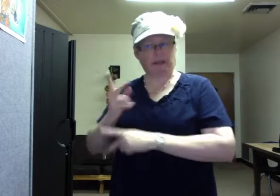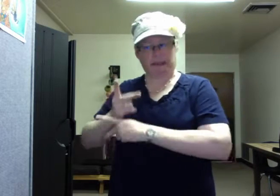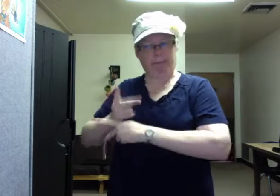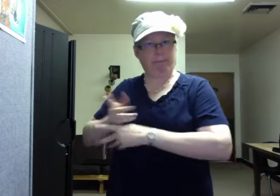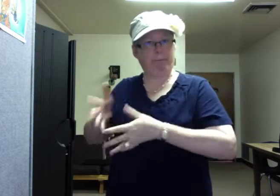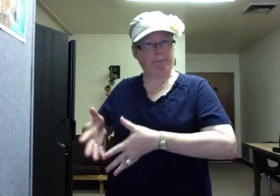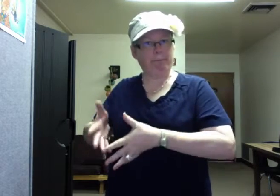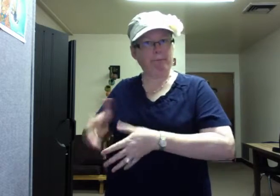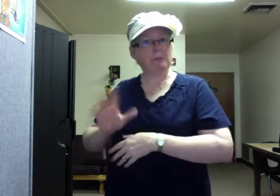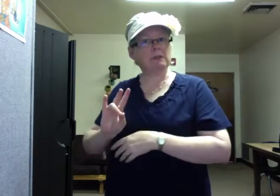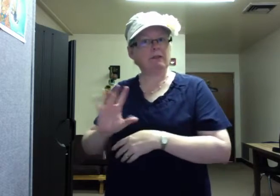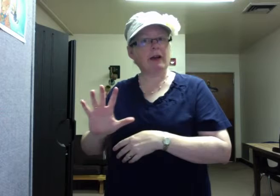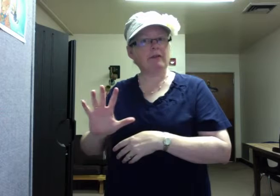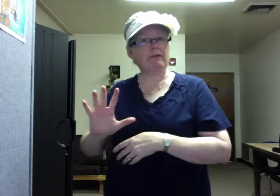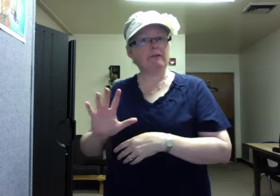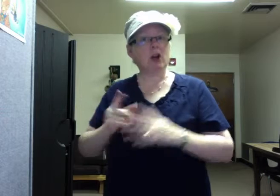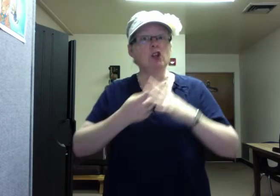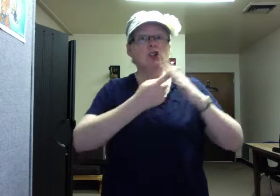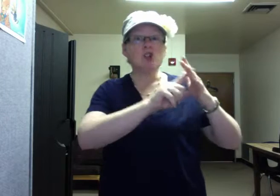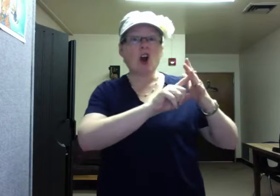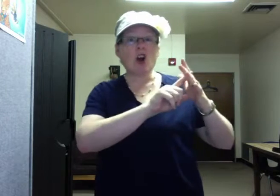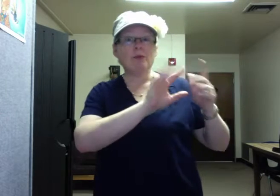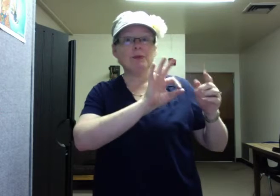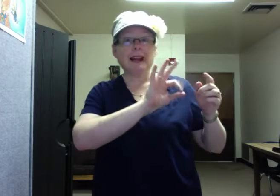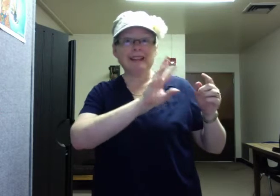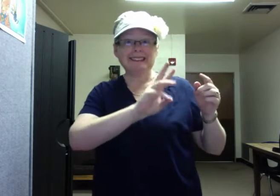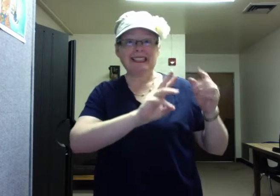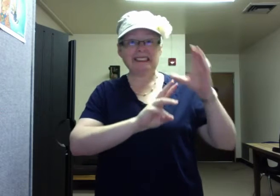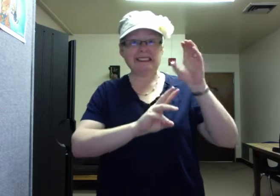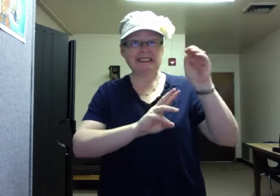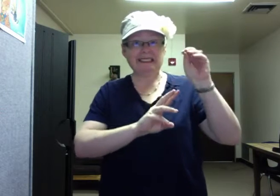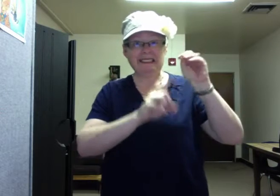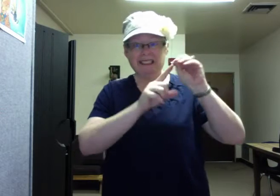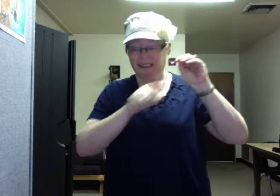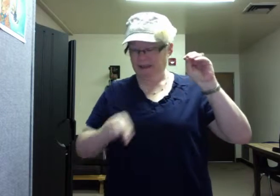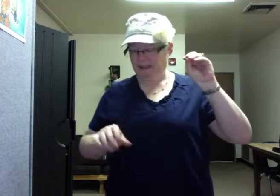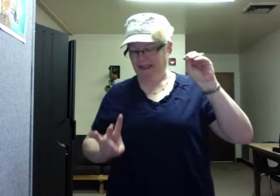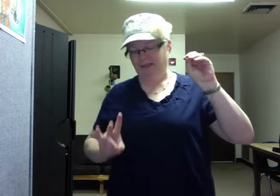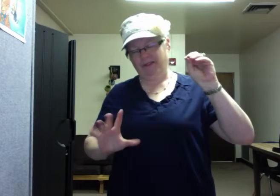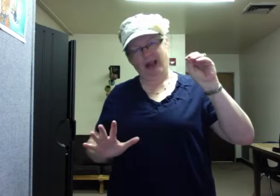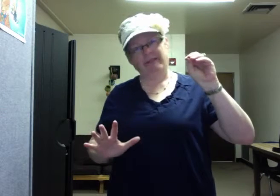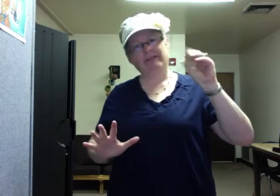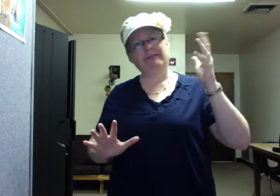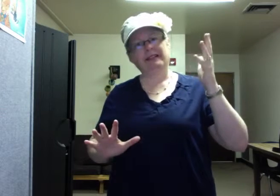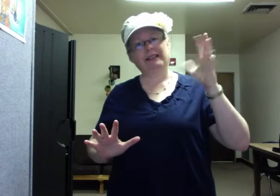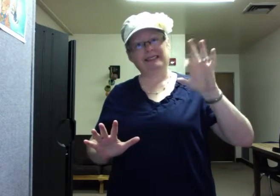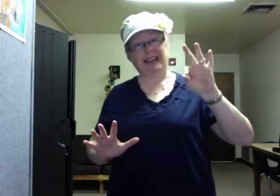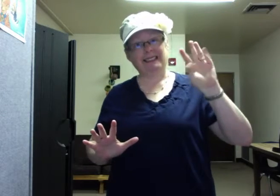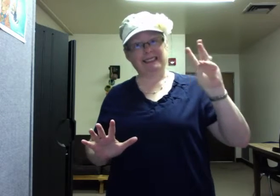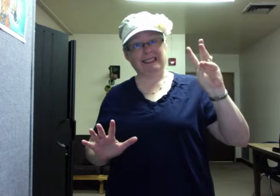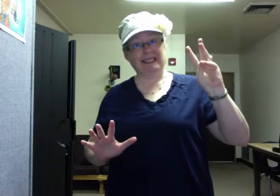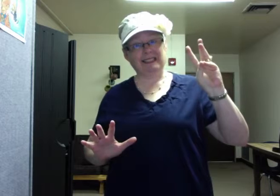75. She started with 96. So we know that she started with 96. She threw some